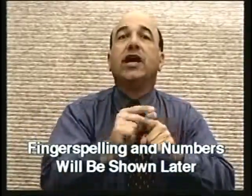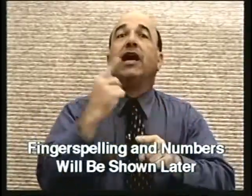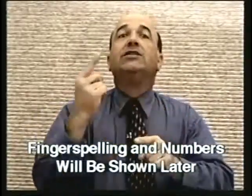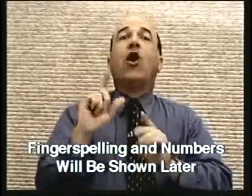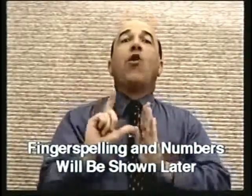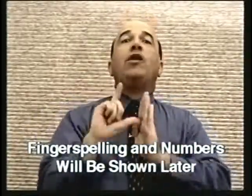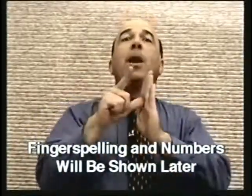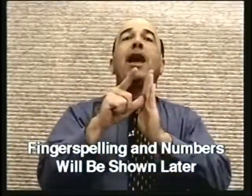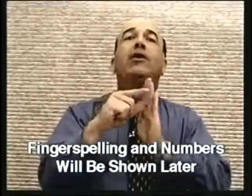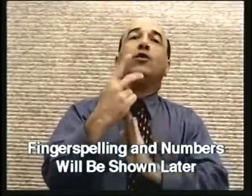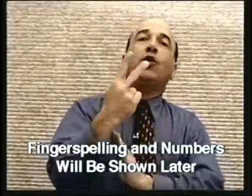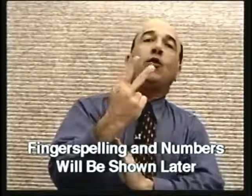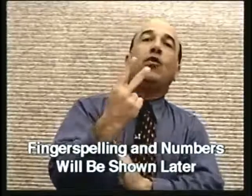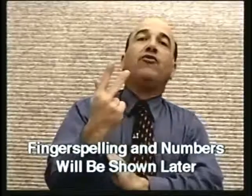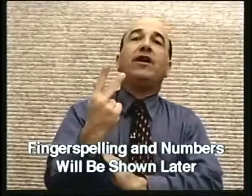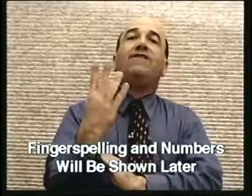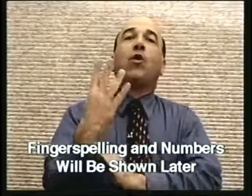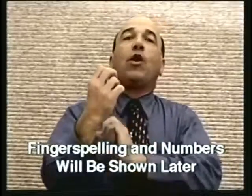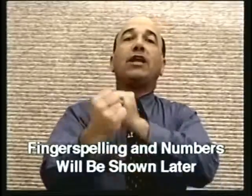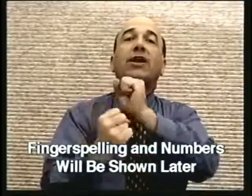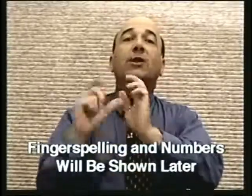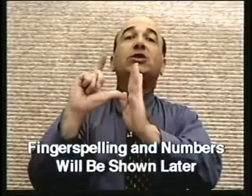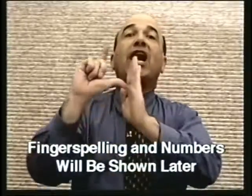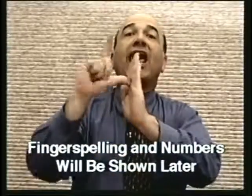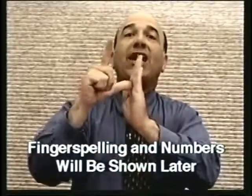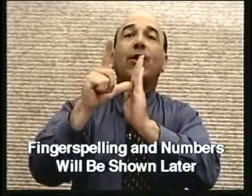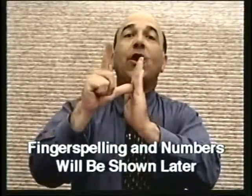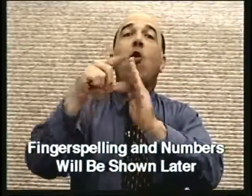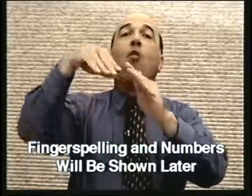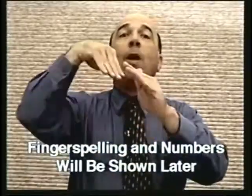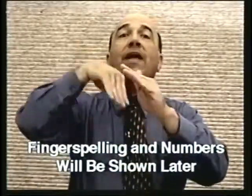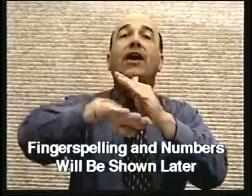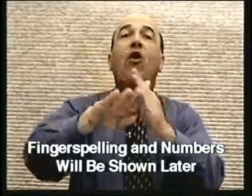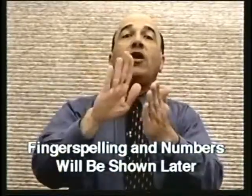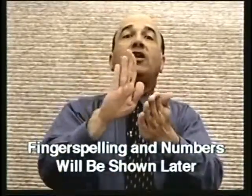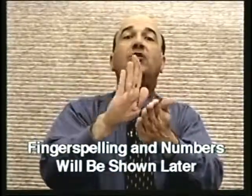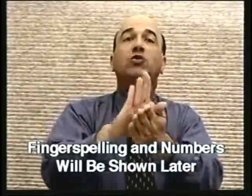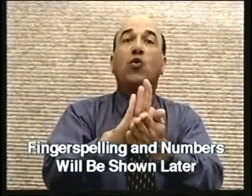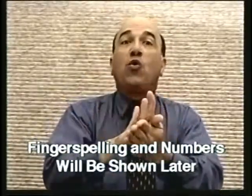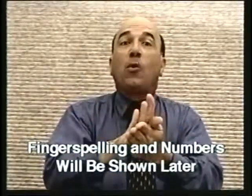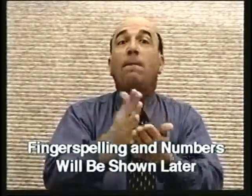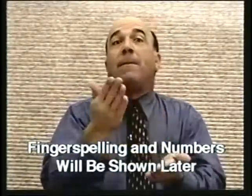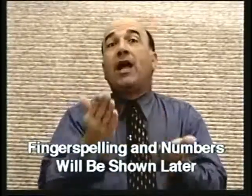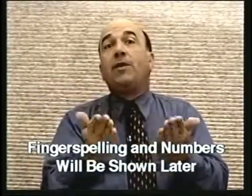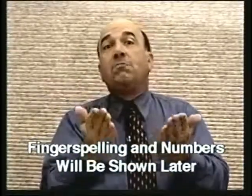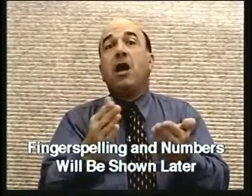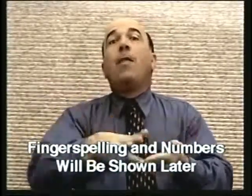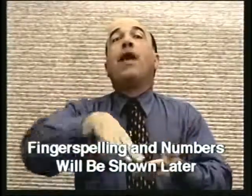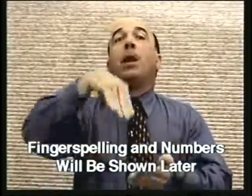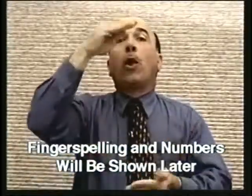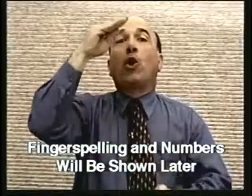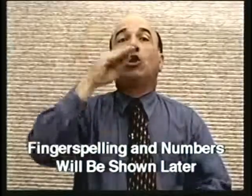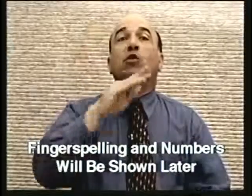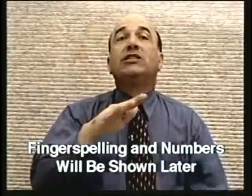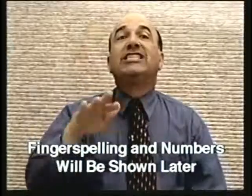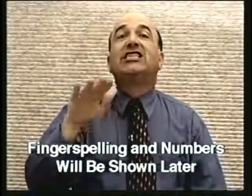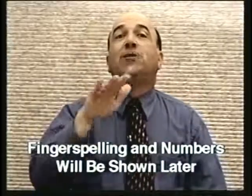It's only later, 2, 3, 4 years later, when they go into school, maybe, they learn to